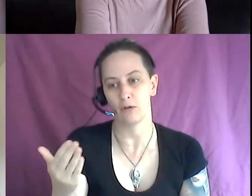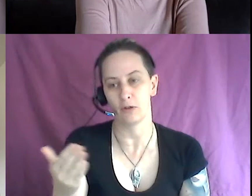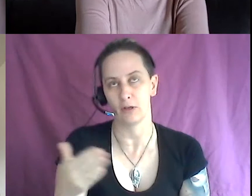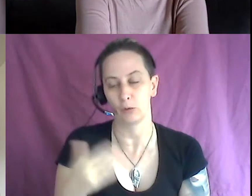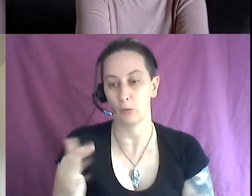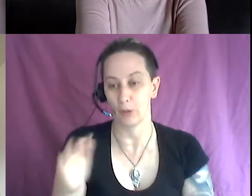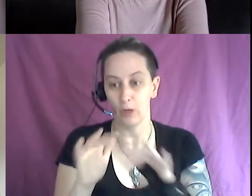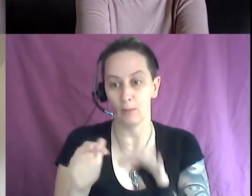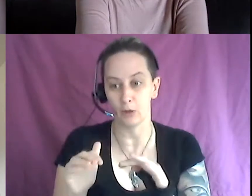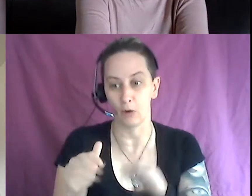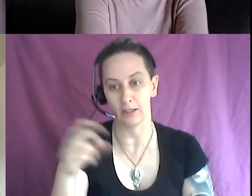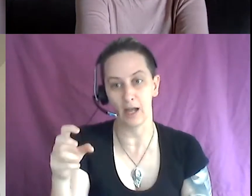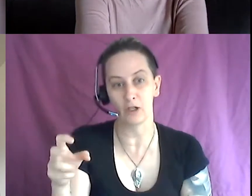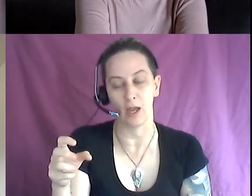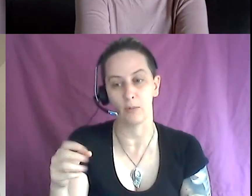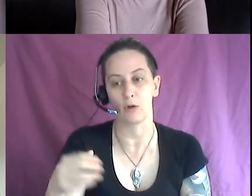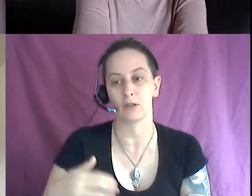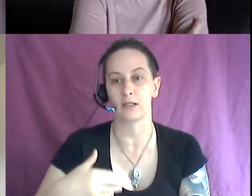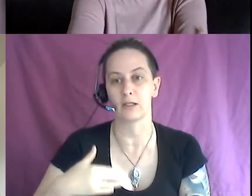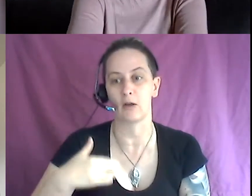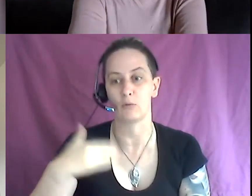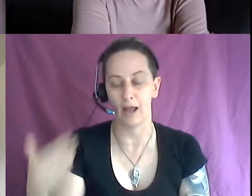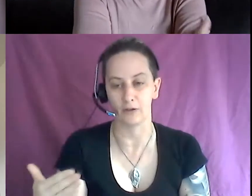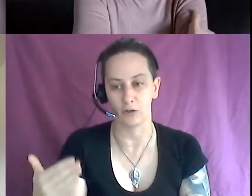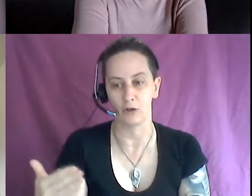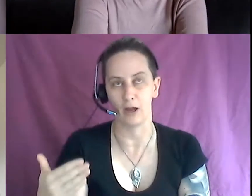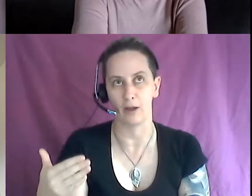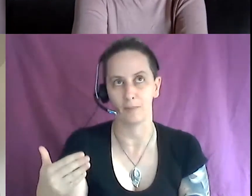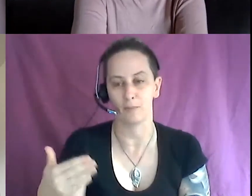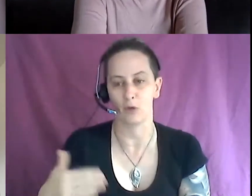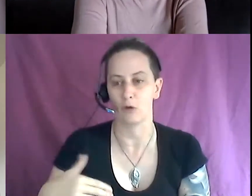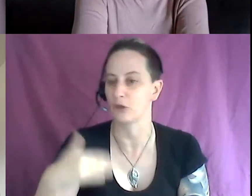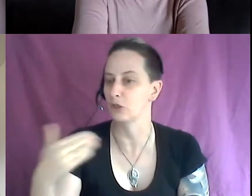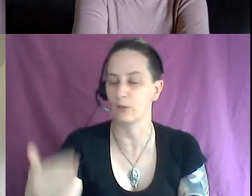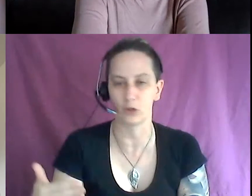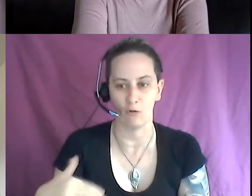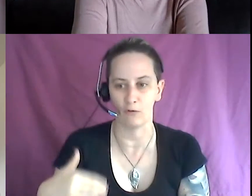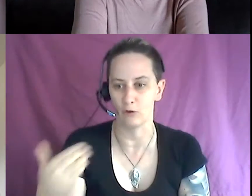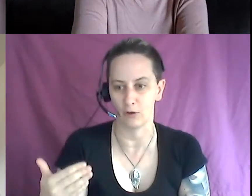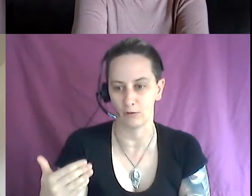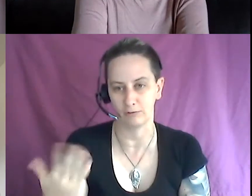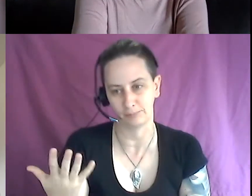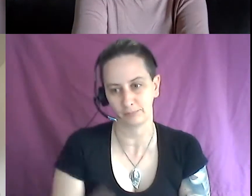to when you look up dog, it's attached there because it's around the the description of or use of.